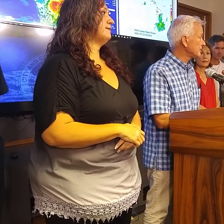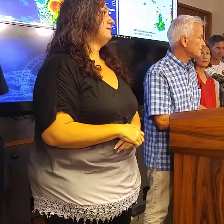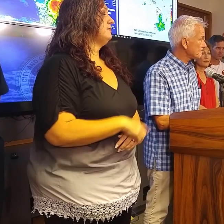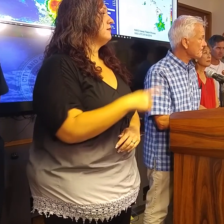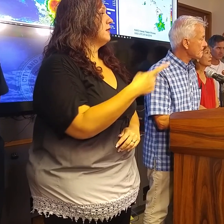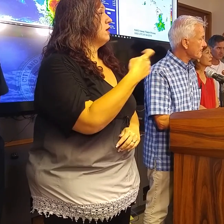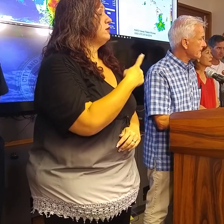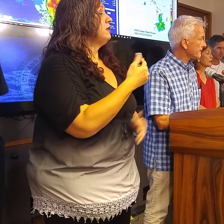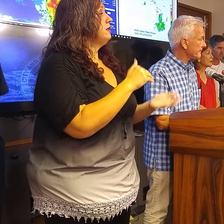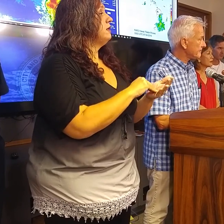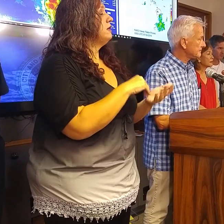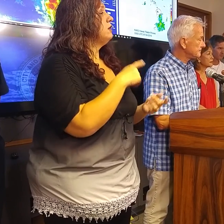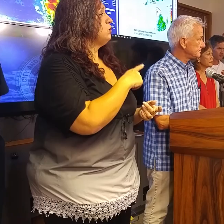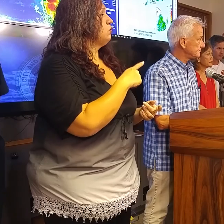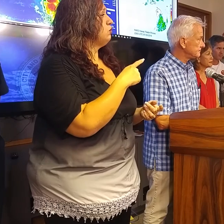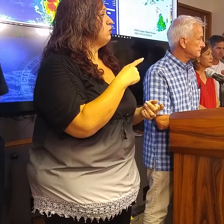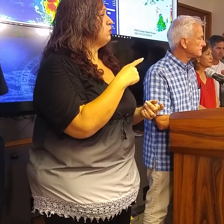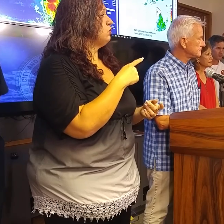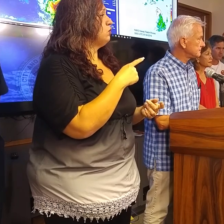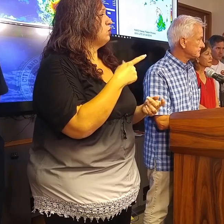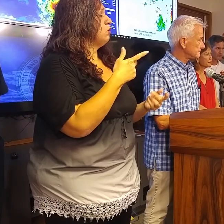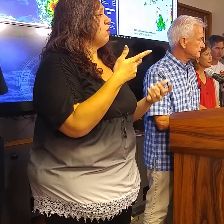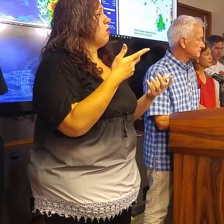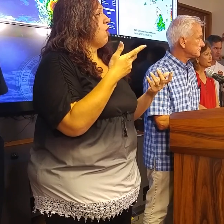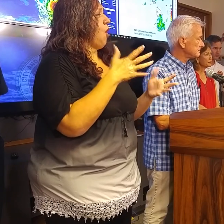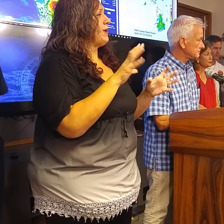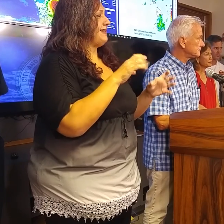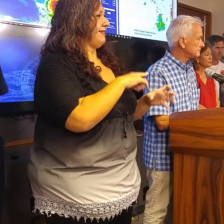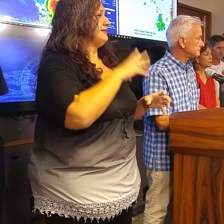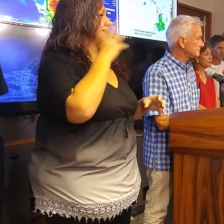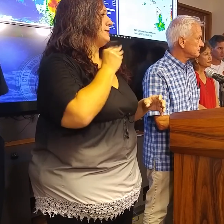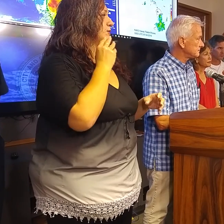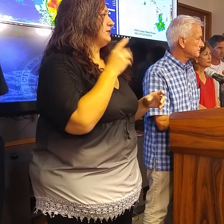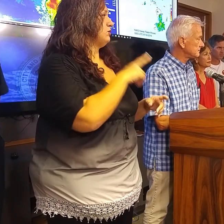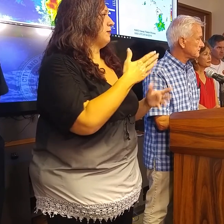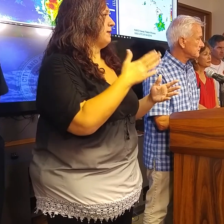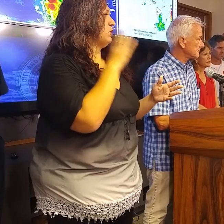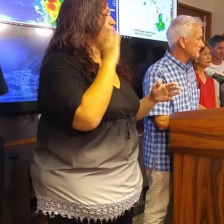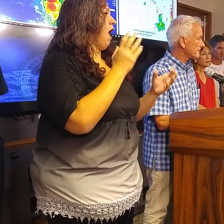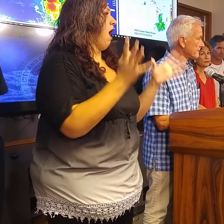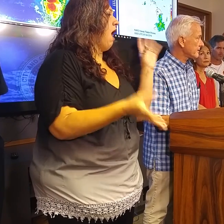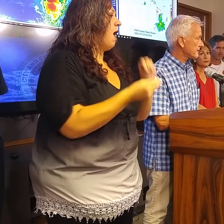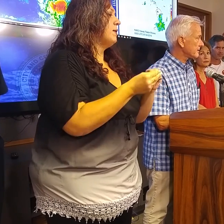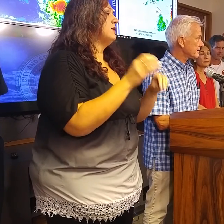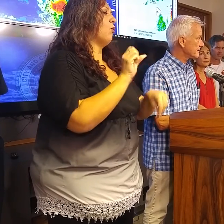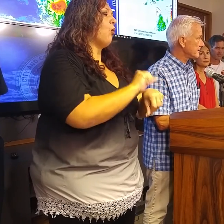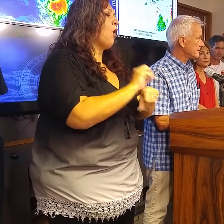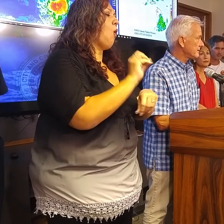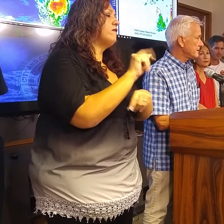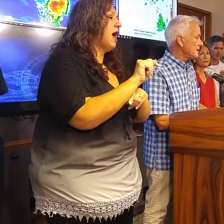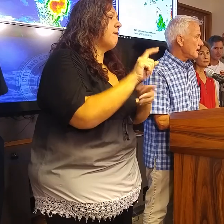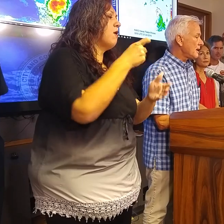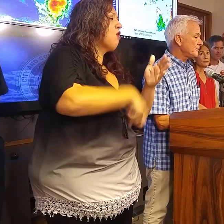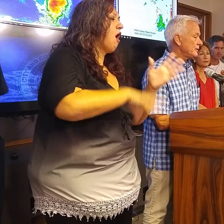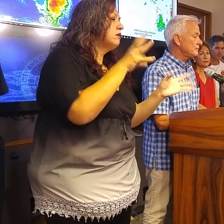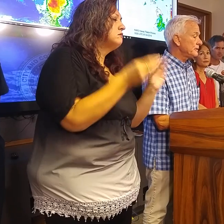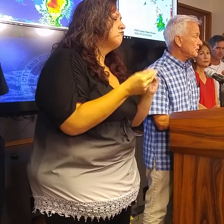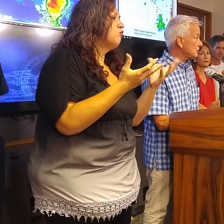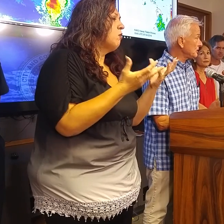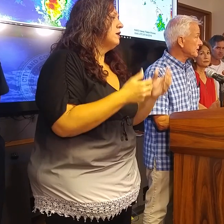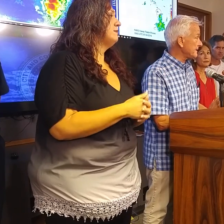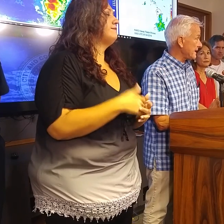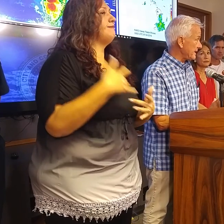Anything else? Idea of, you've done this a few times now. Do you have an idea of overtime costs and other costs involved in bringing?